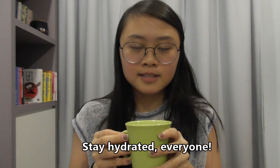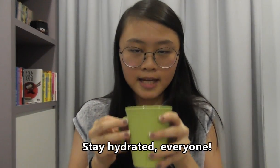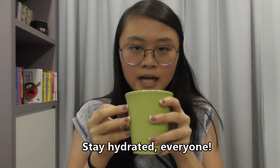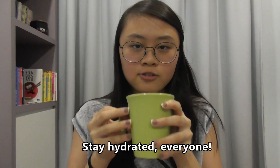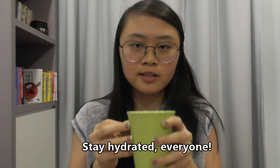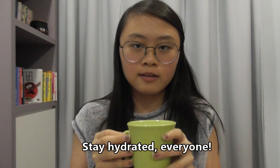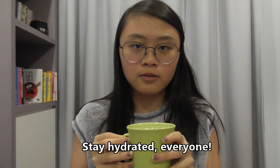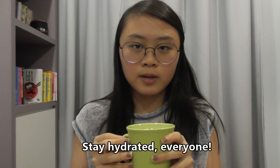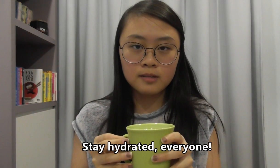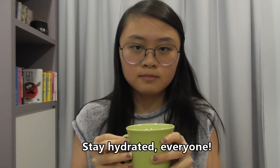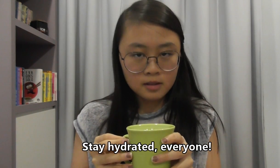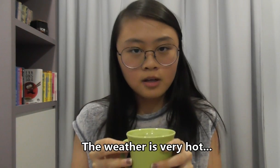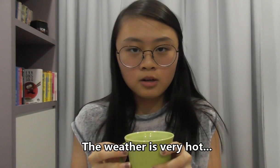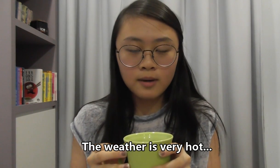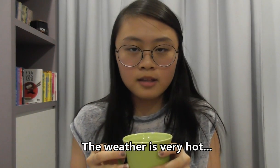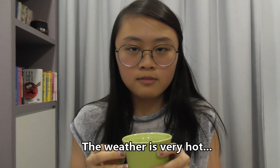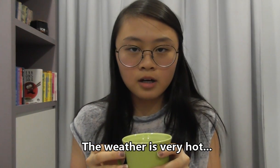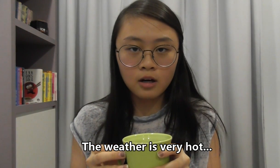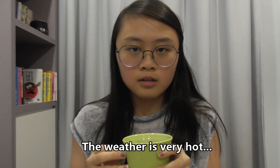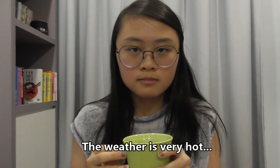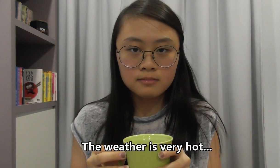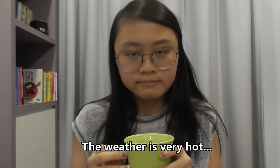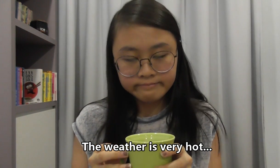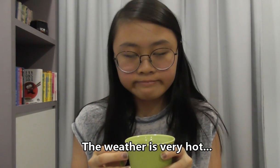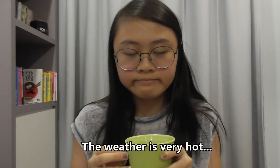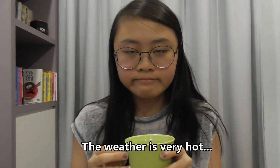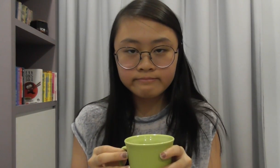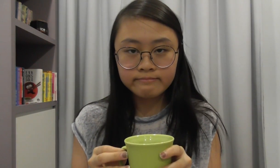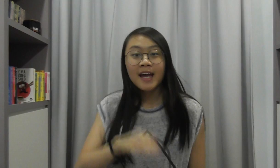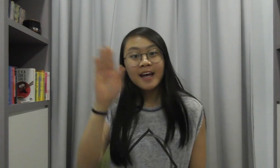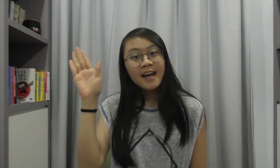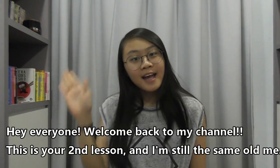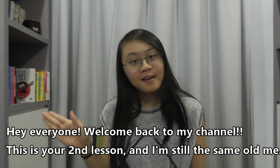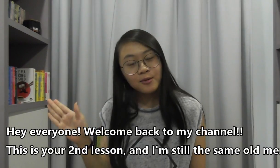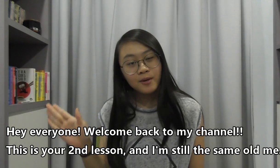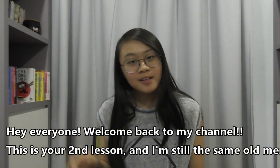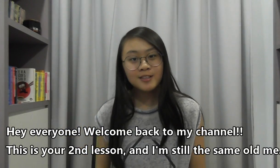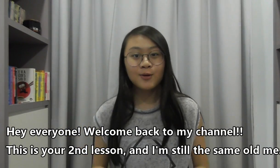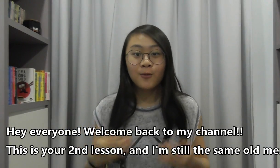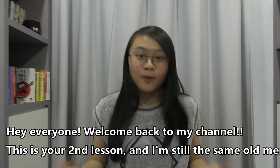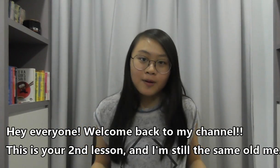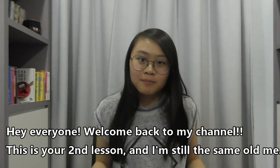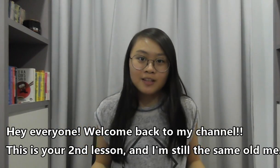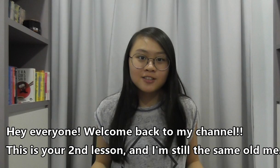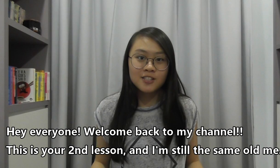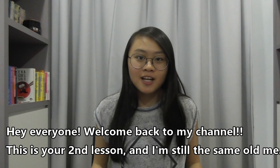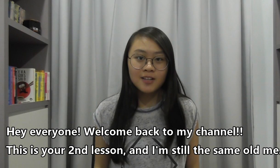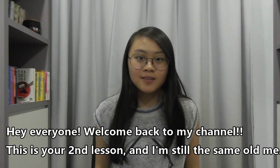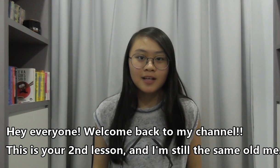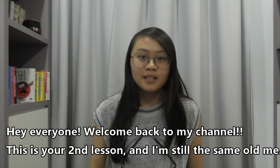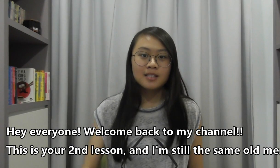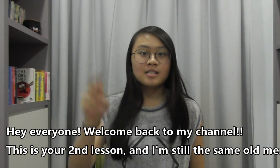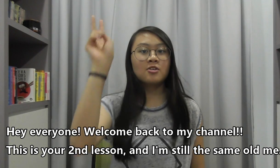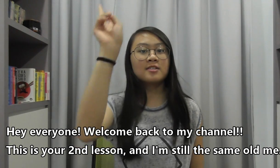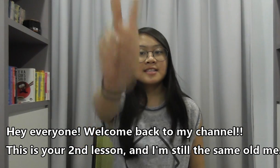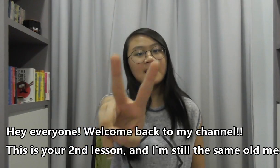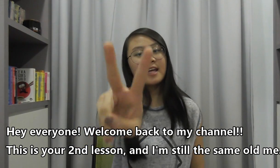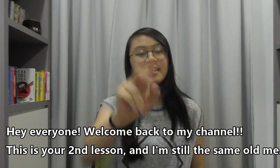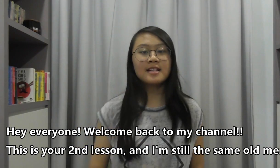Stay hydrated, everyone. Weather very hot. Hey everyone, so welcome back to the channel. This is your second